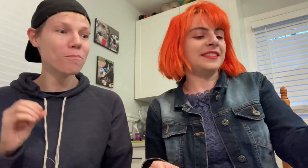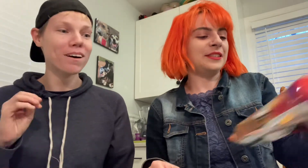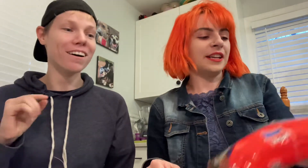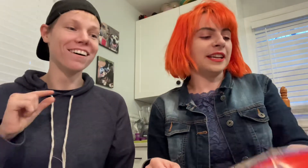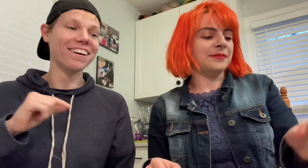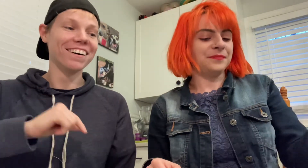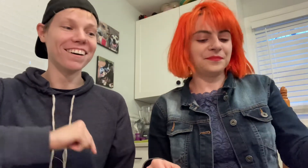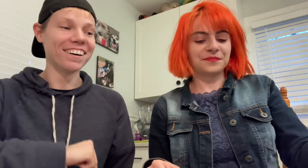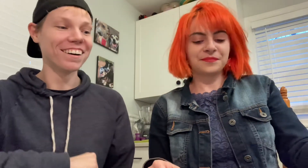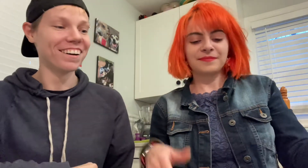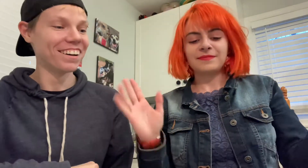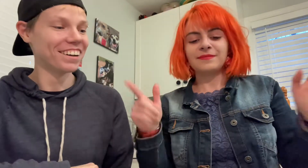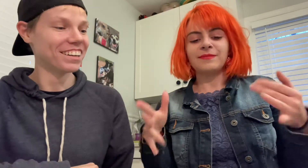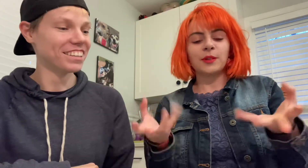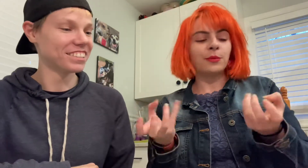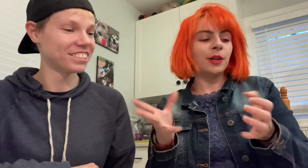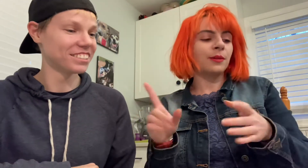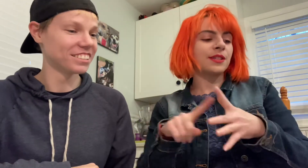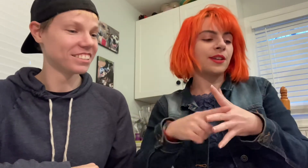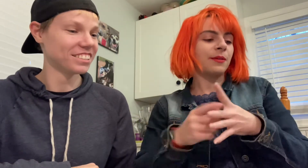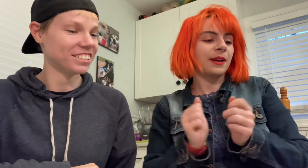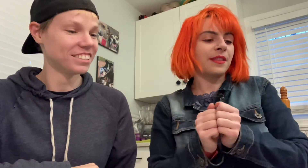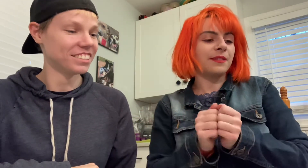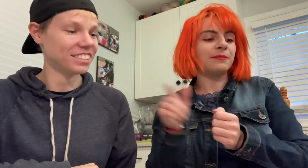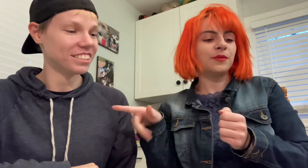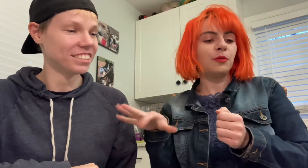All right. What do you want to start with? You pick.